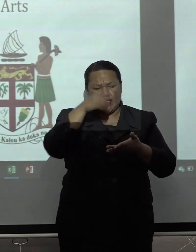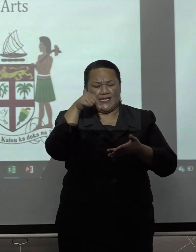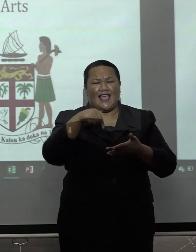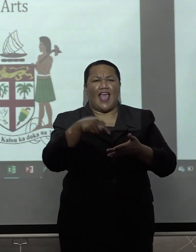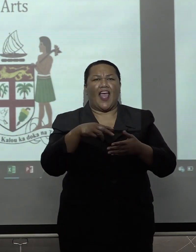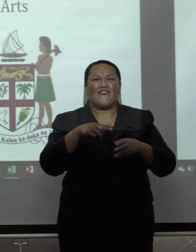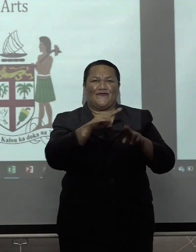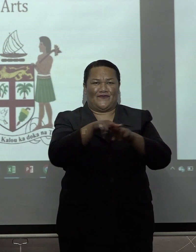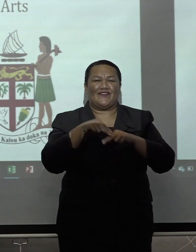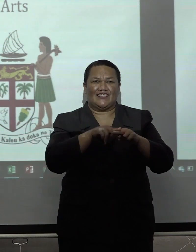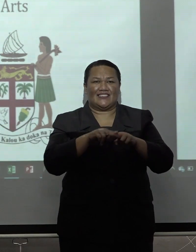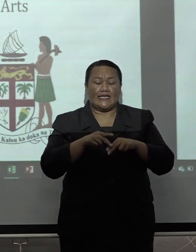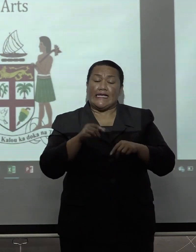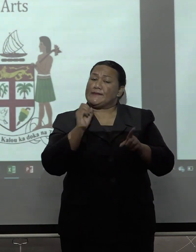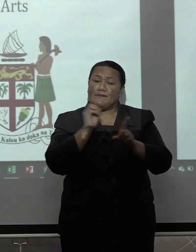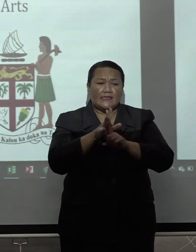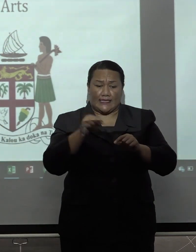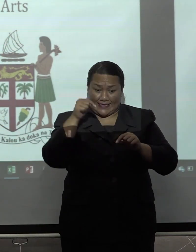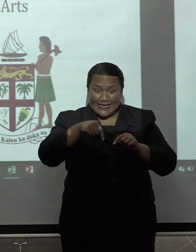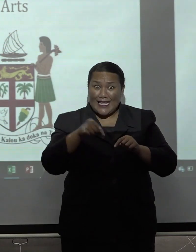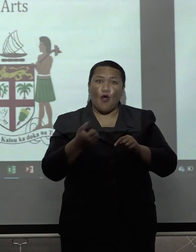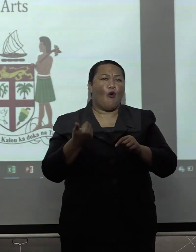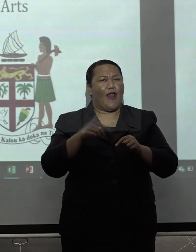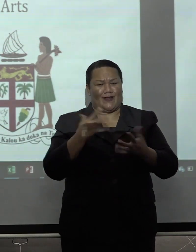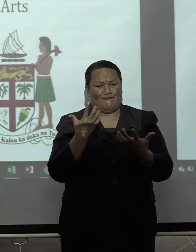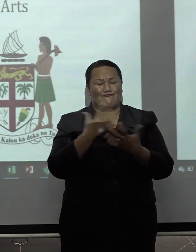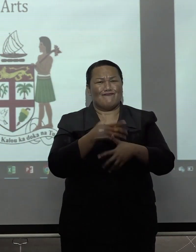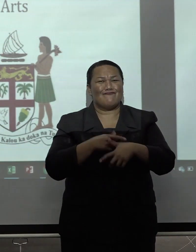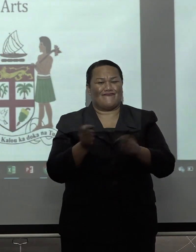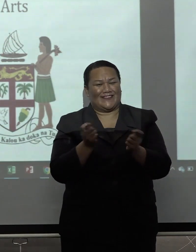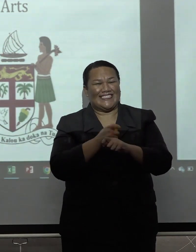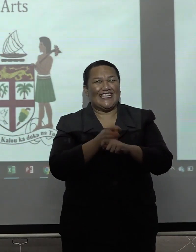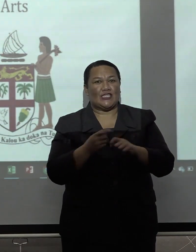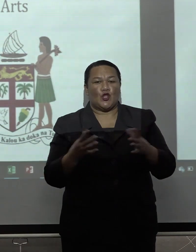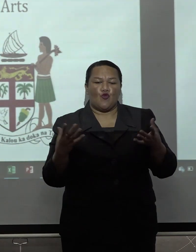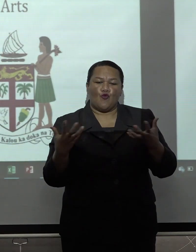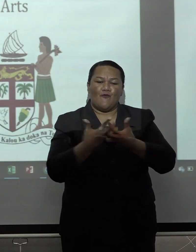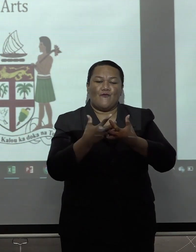are already adopting ICT technologies in other areas.